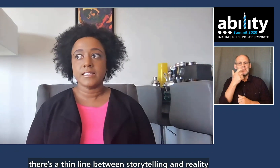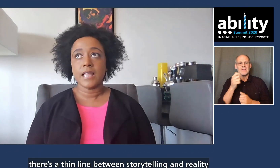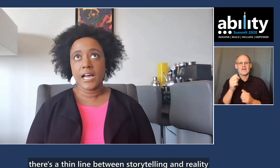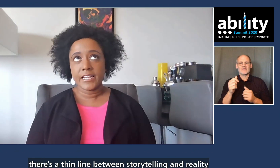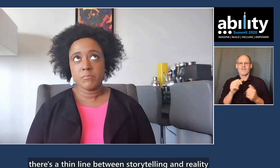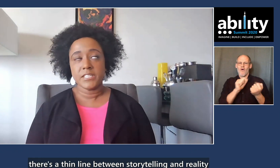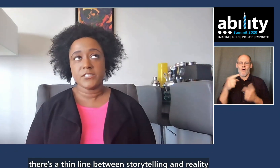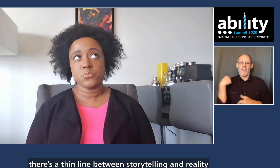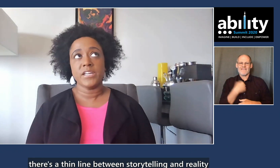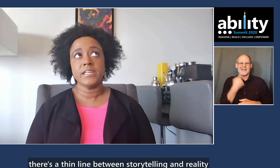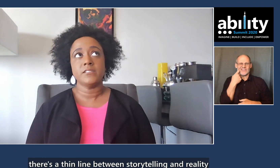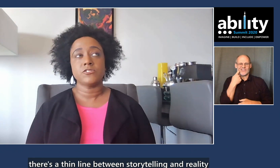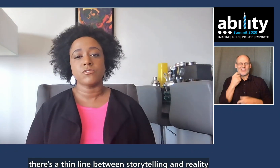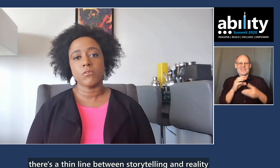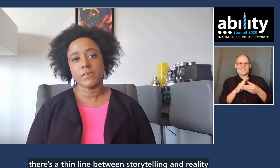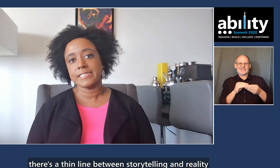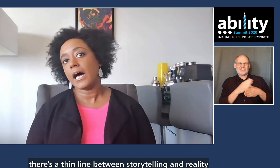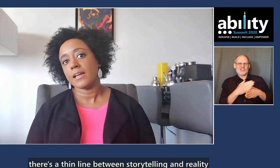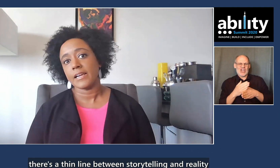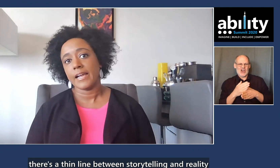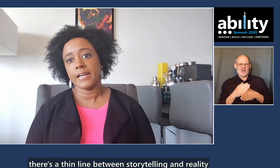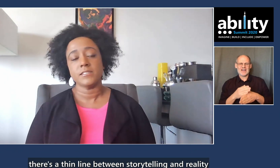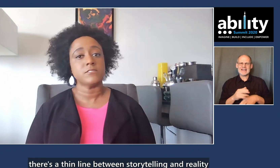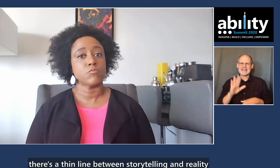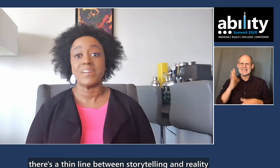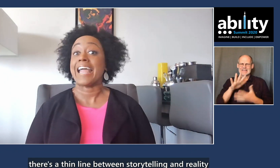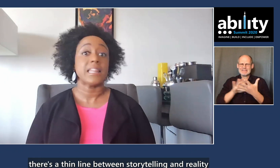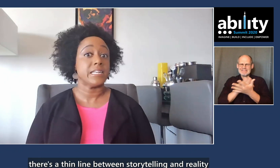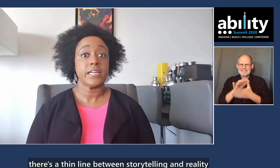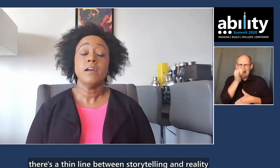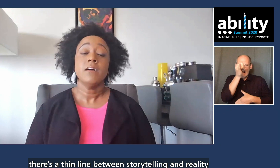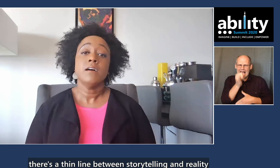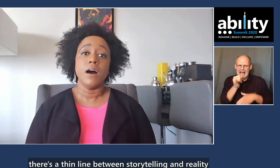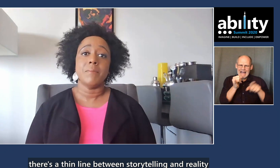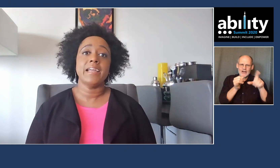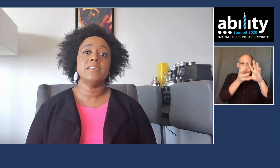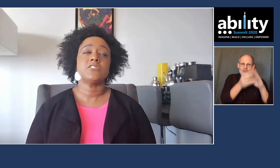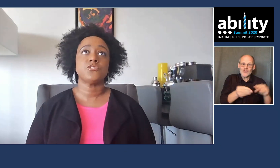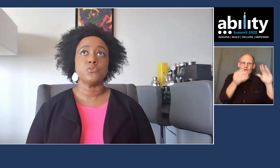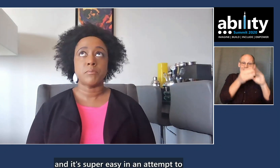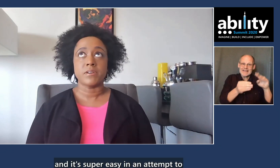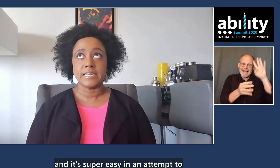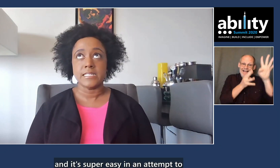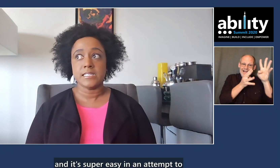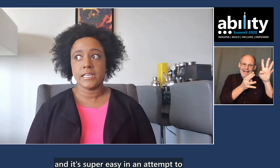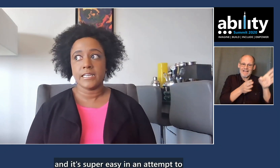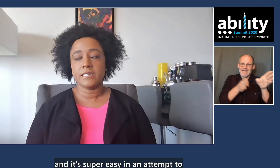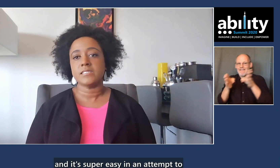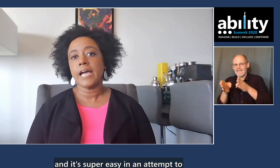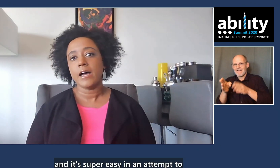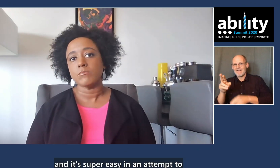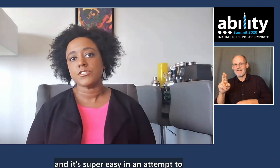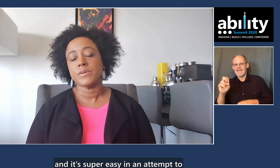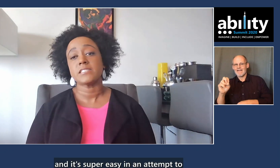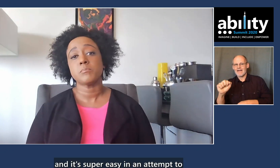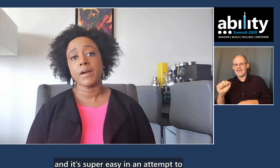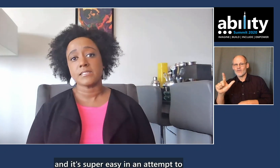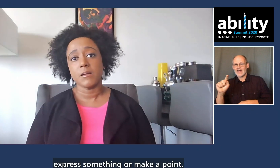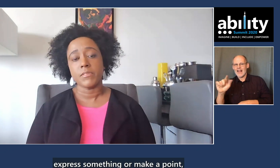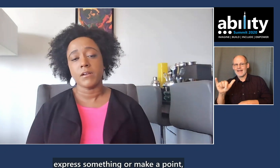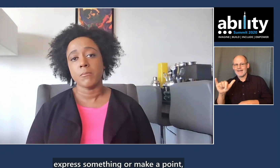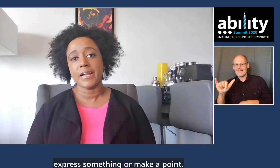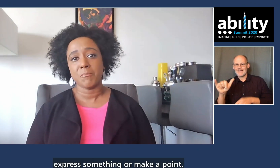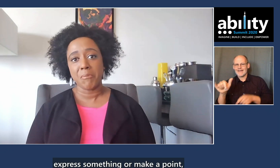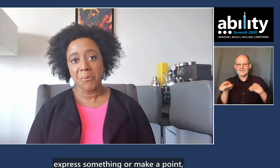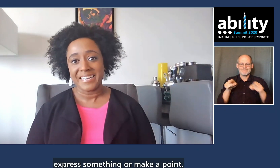there's a thin line between storytelling and reality. And it's super easy in an attempt to